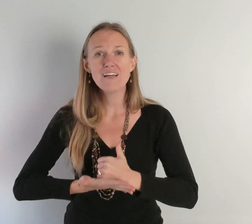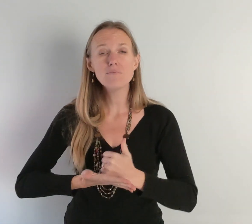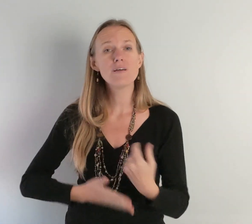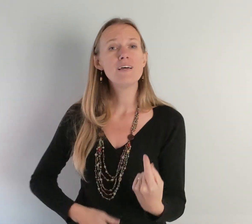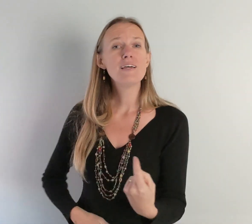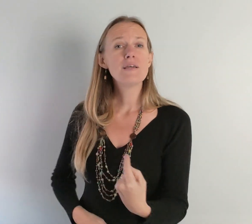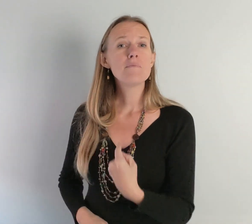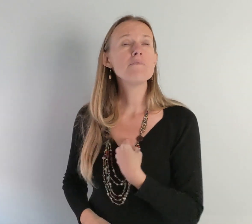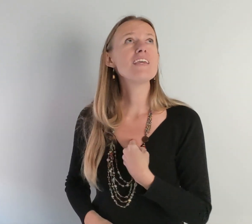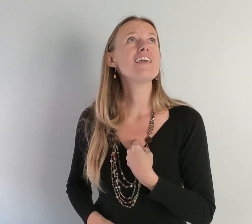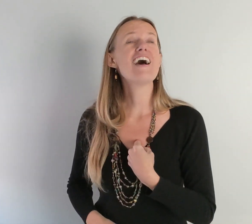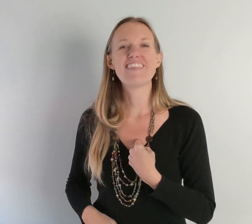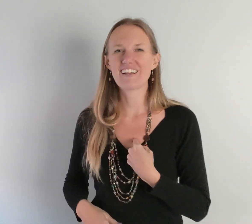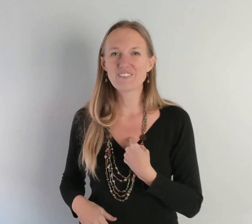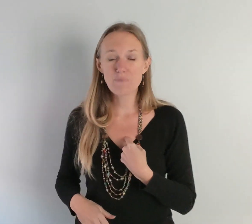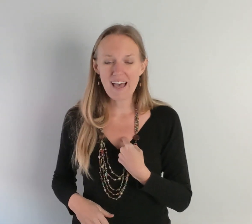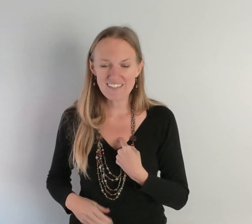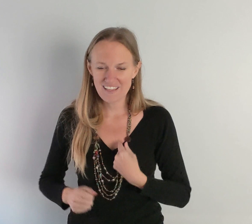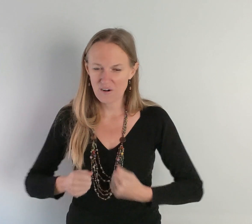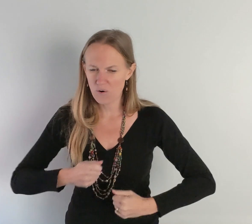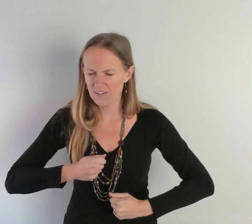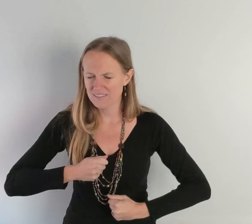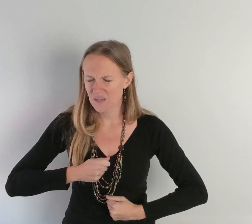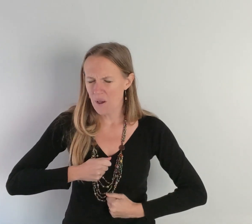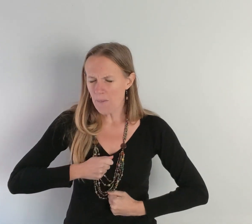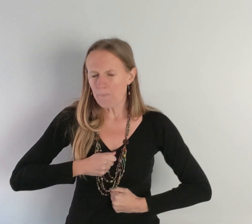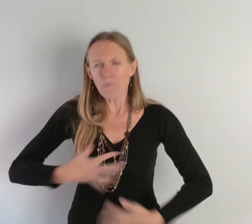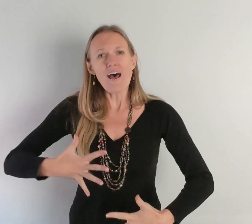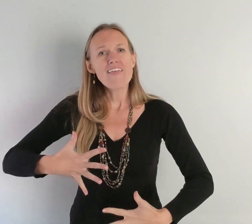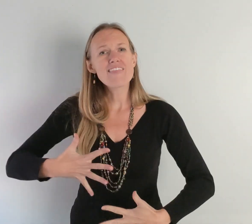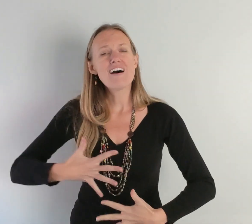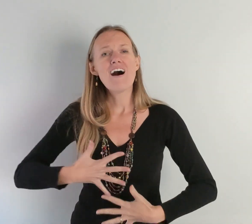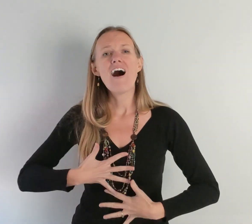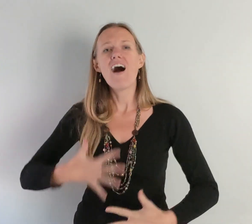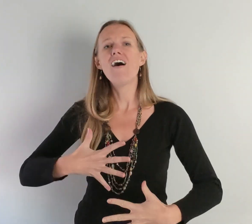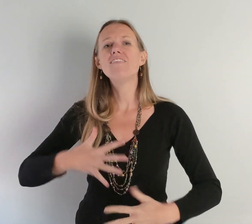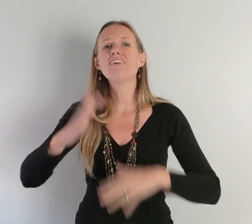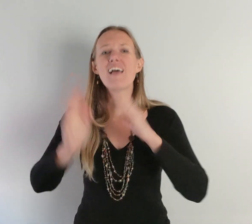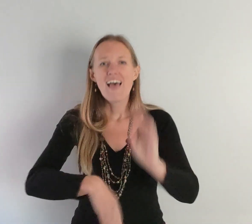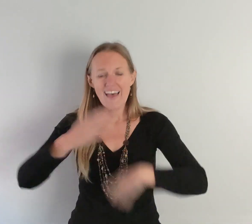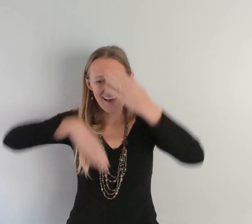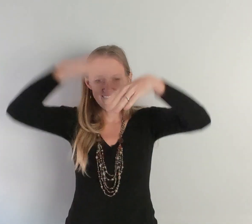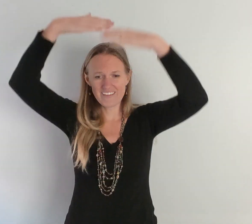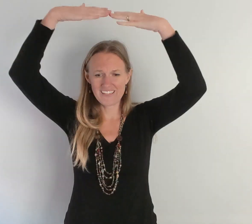help me. And then it goes back into that chorus, breath of heaven,